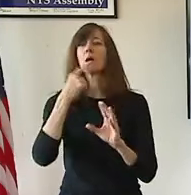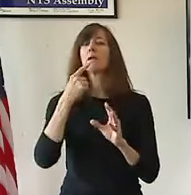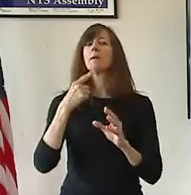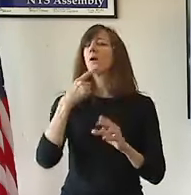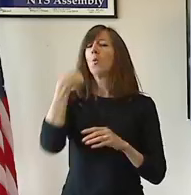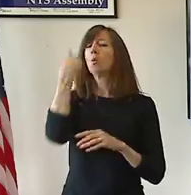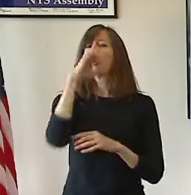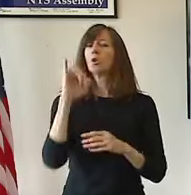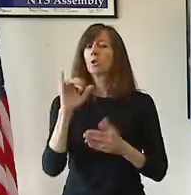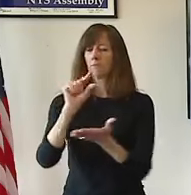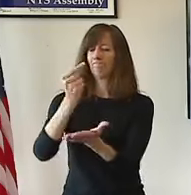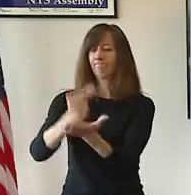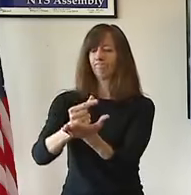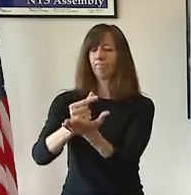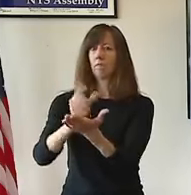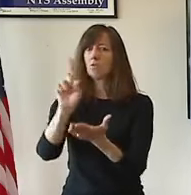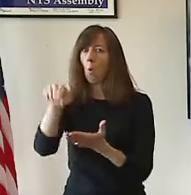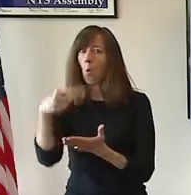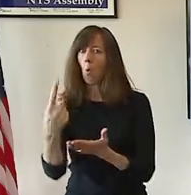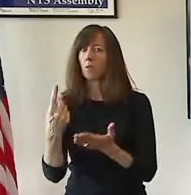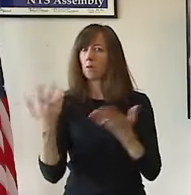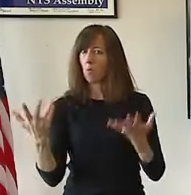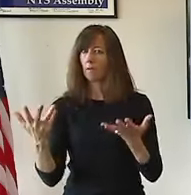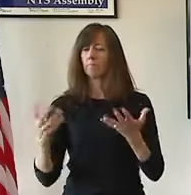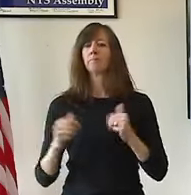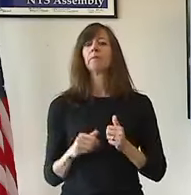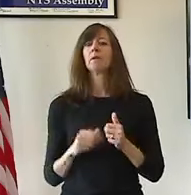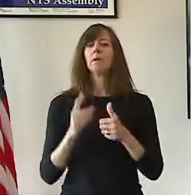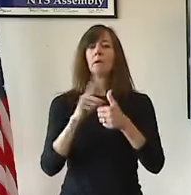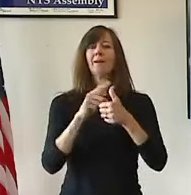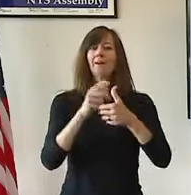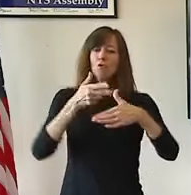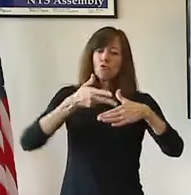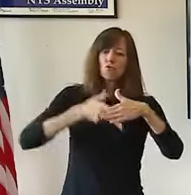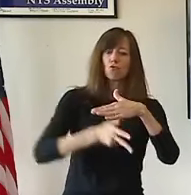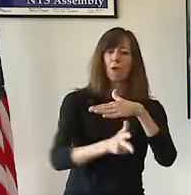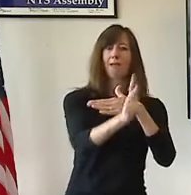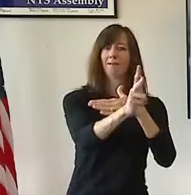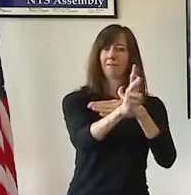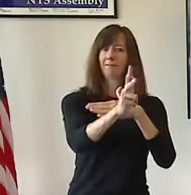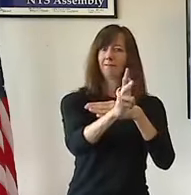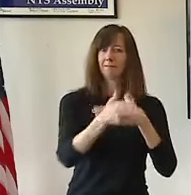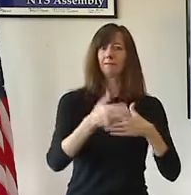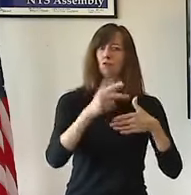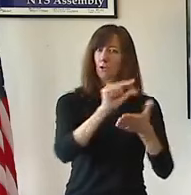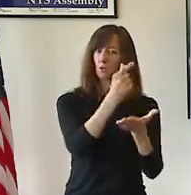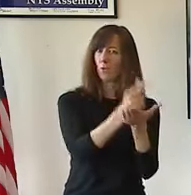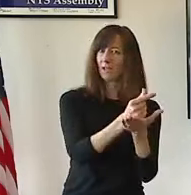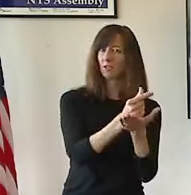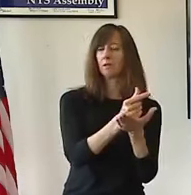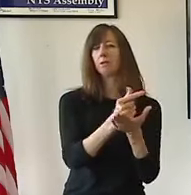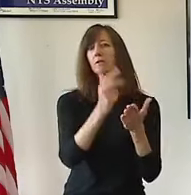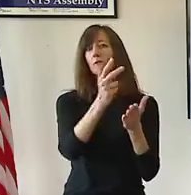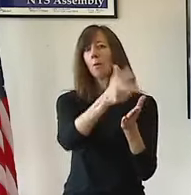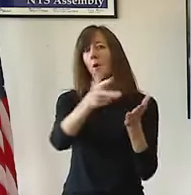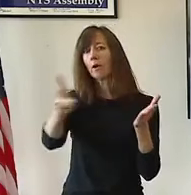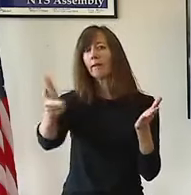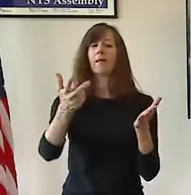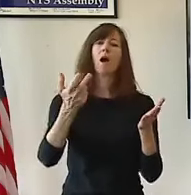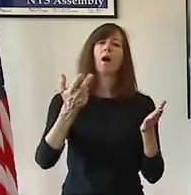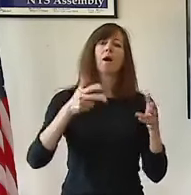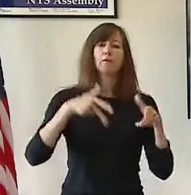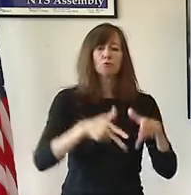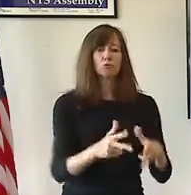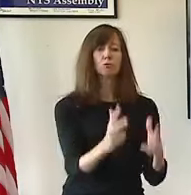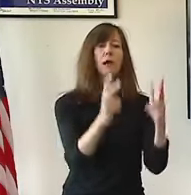are these at this point, which are a drive-in style, meaning you go to a drive-in space or to a parking lot and in a